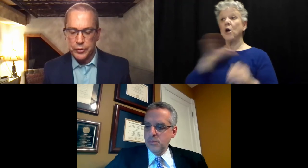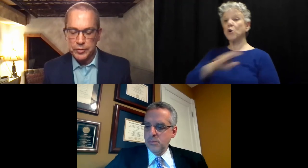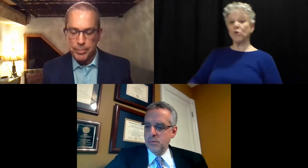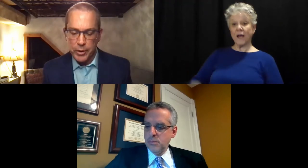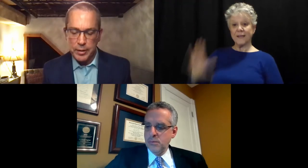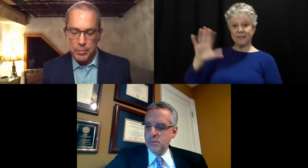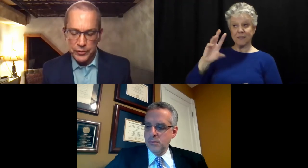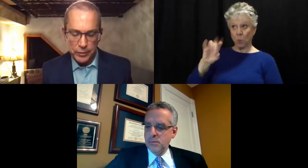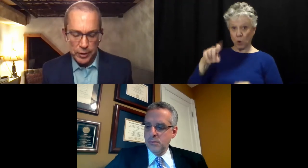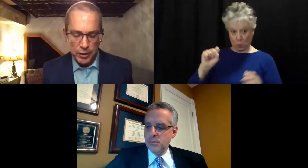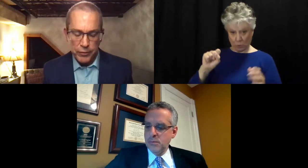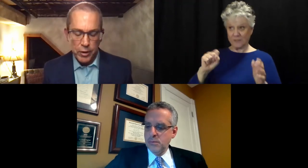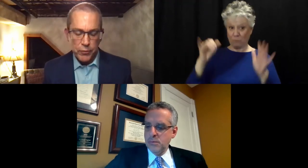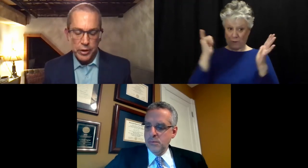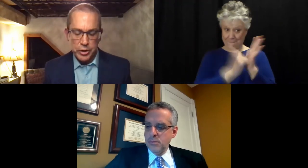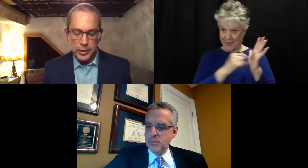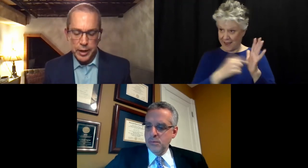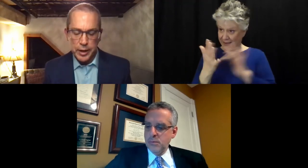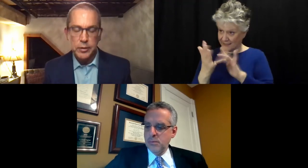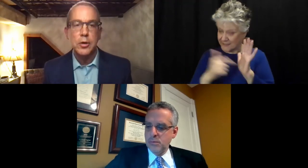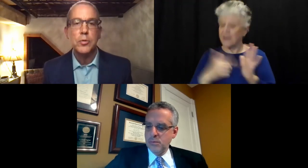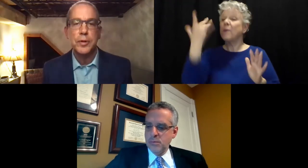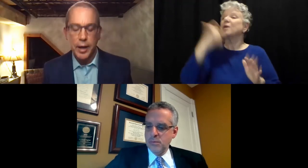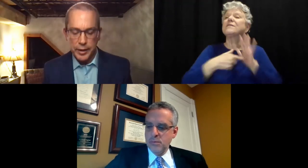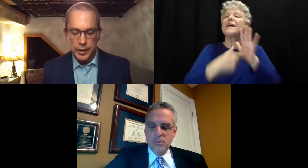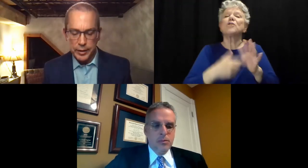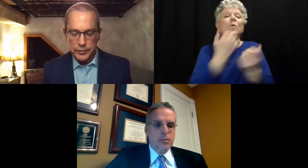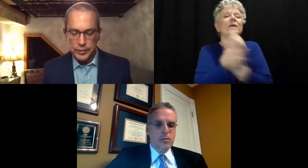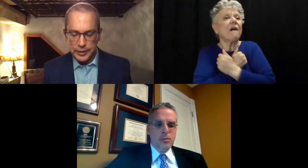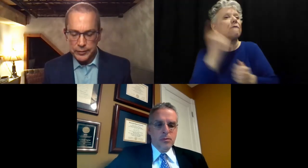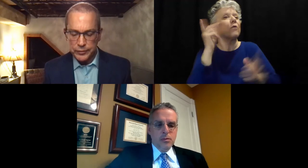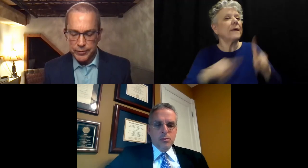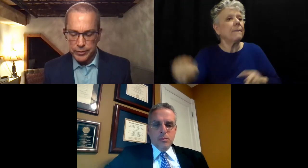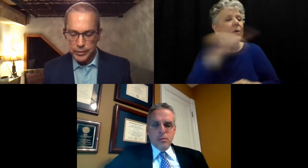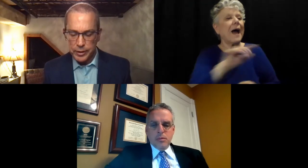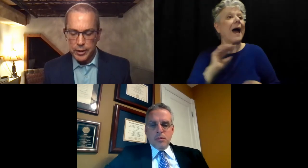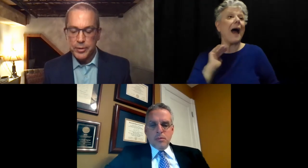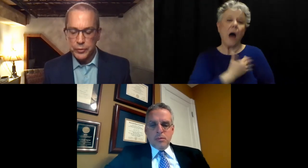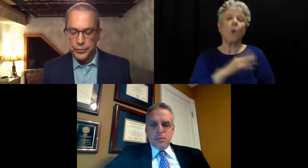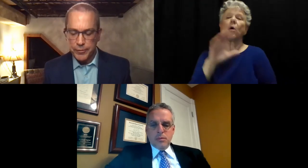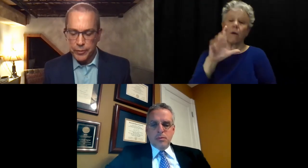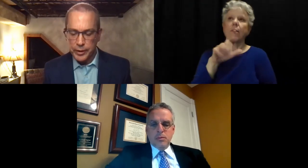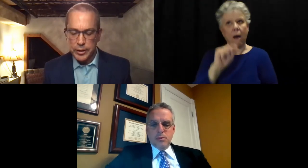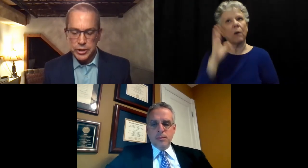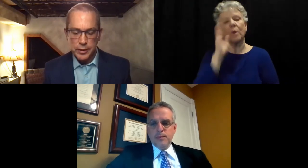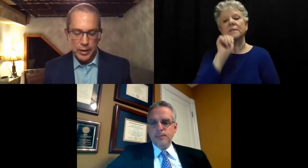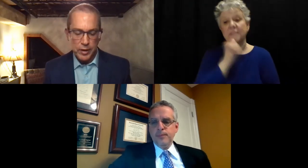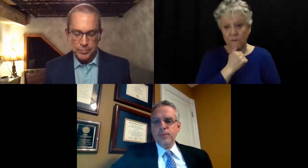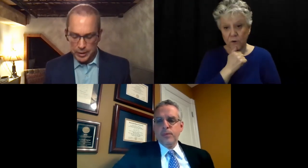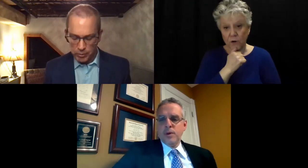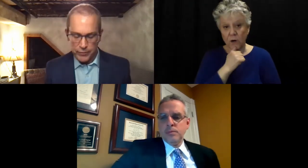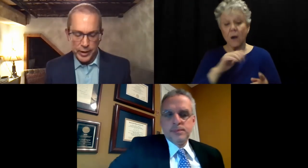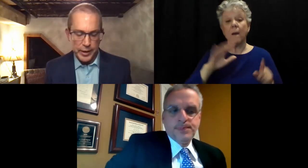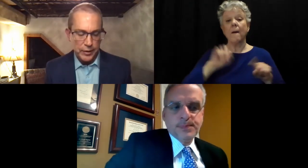attest to his burning, merciful love for a humankind whose lot it is indeed to suffer, but whose suffering shall